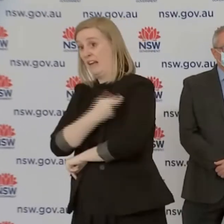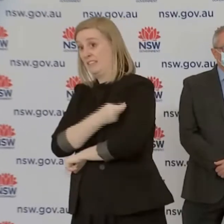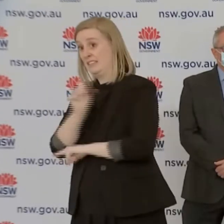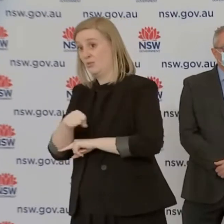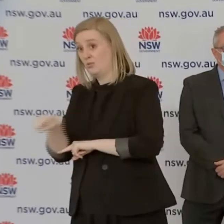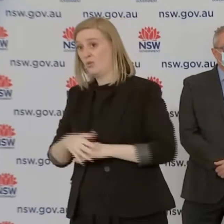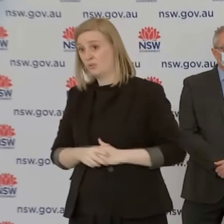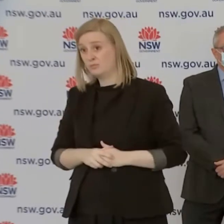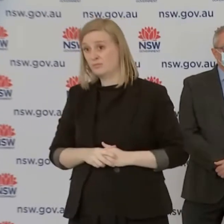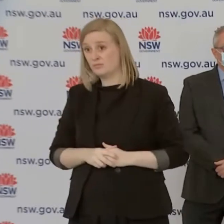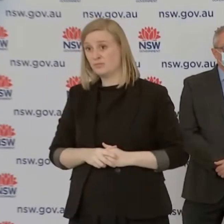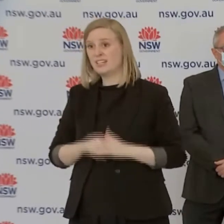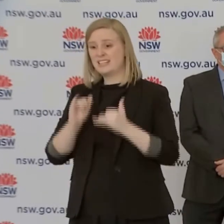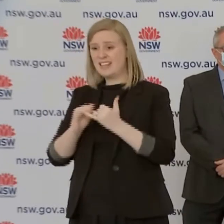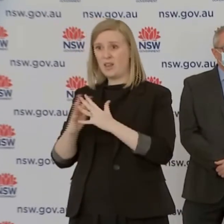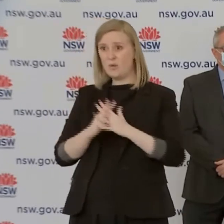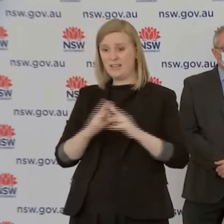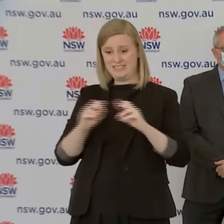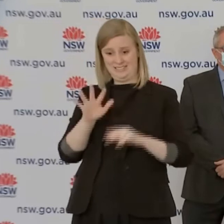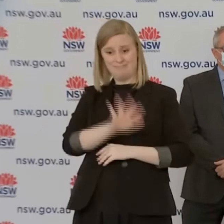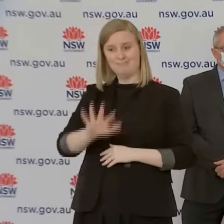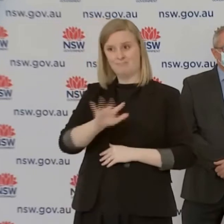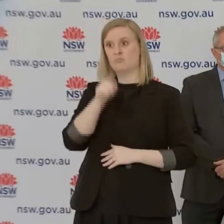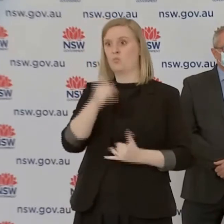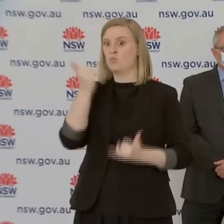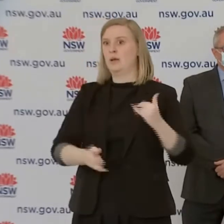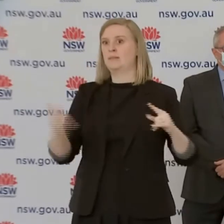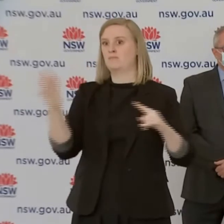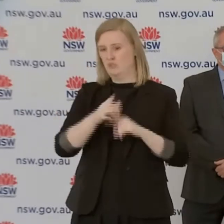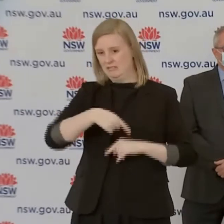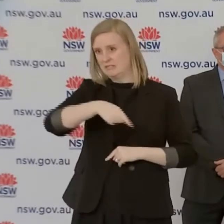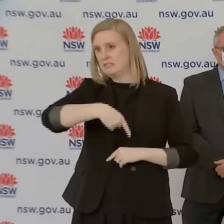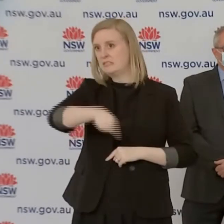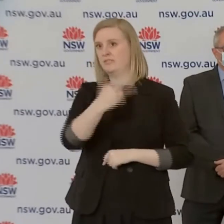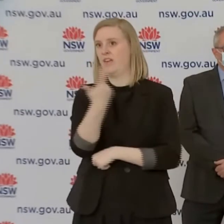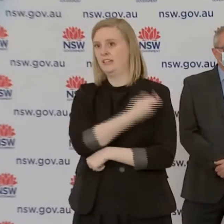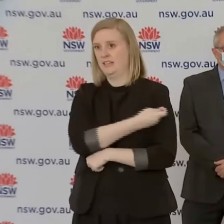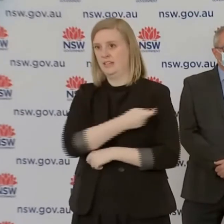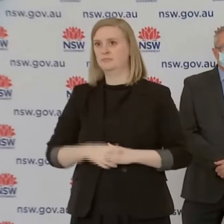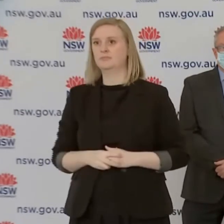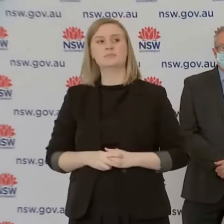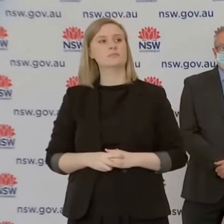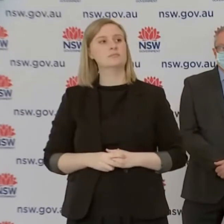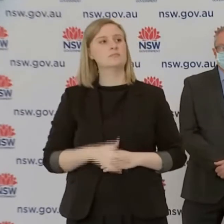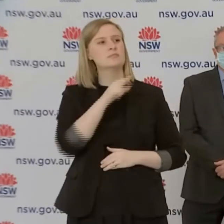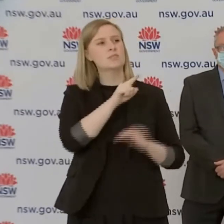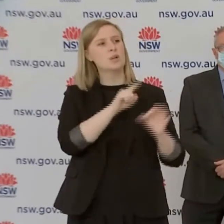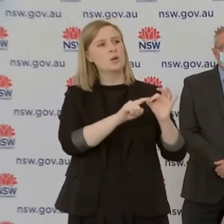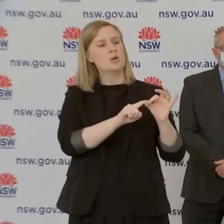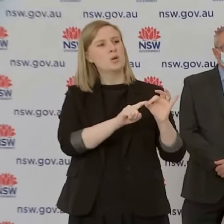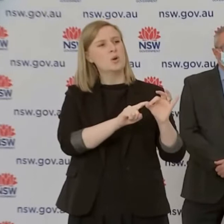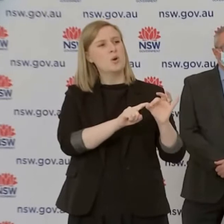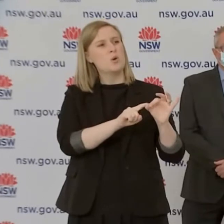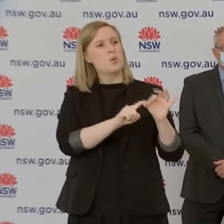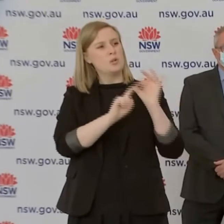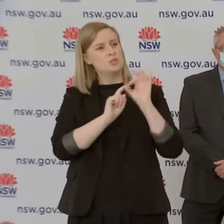is important that everyone takes that on board. Doctor, in regards to the sad story in the 1920s, we heard last week that there were